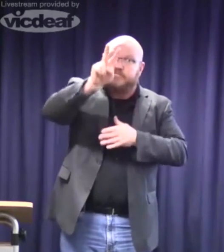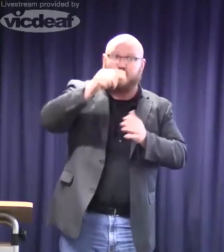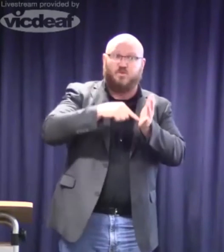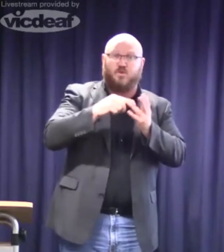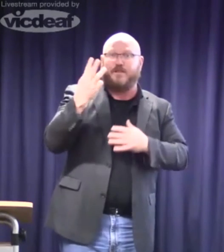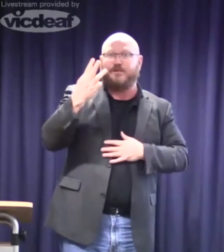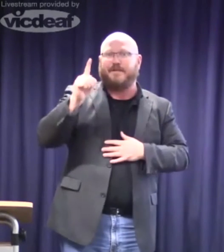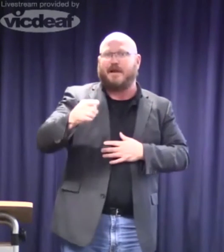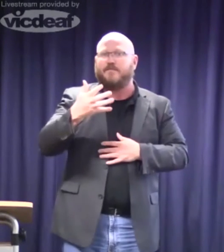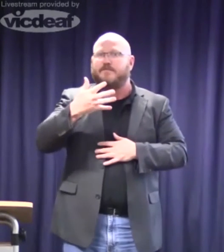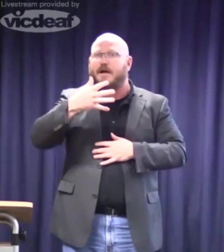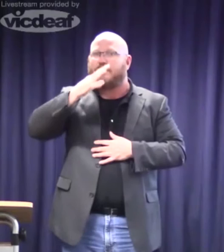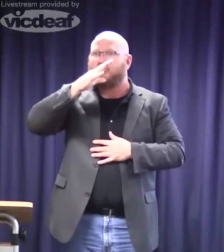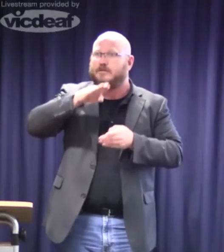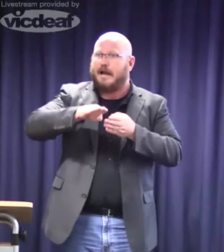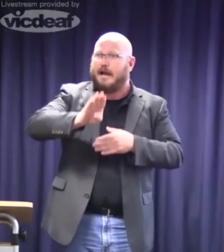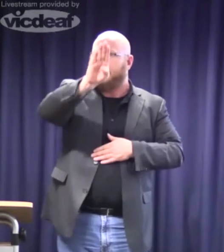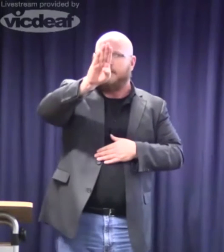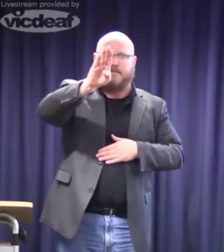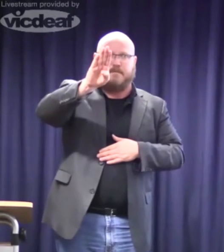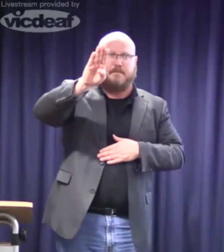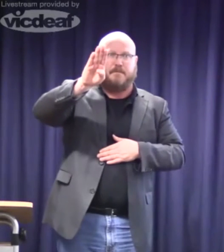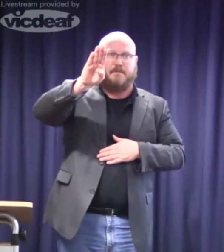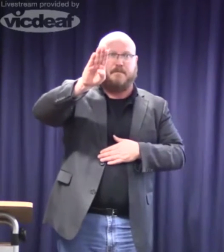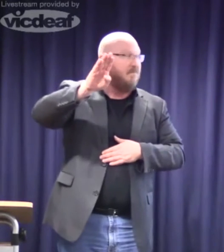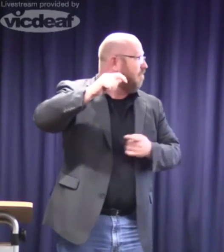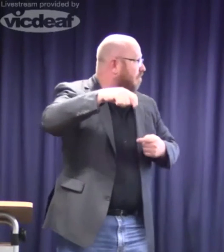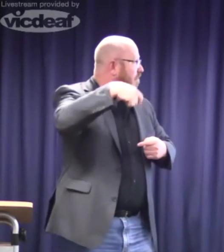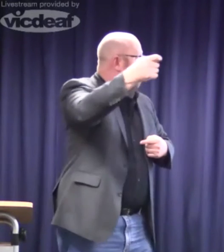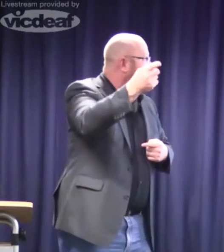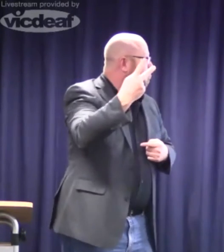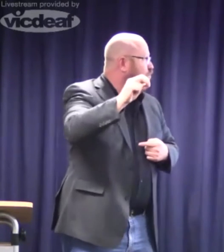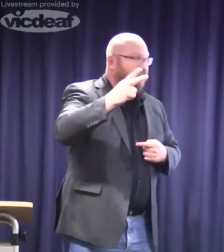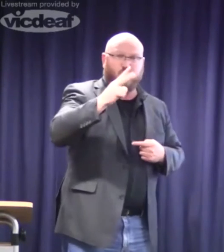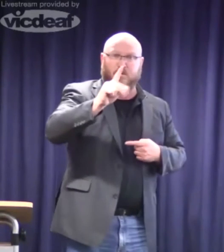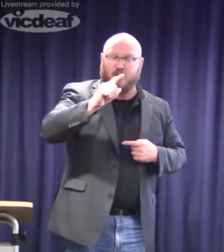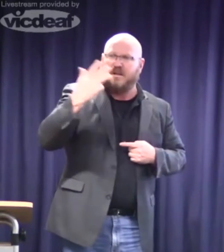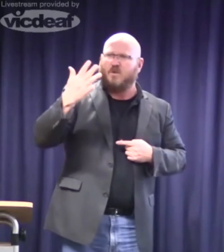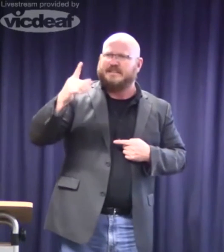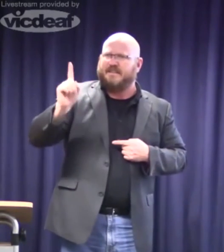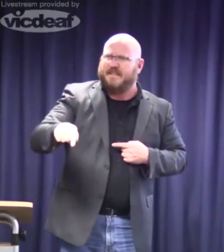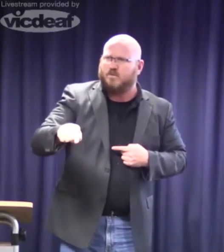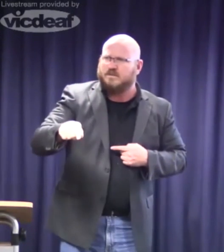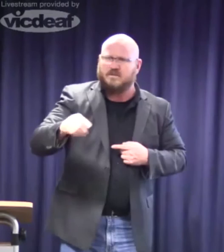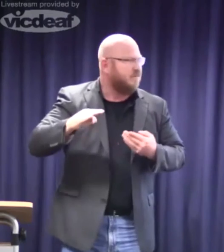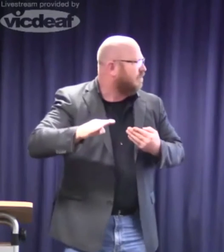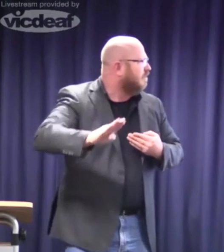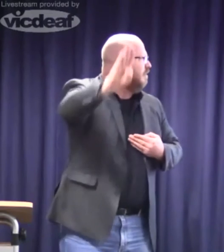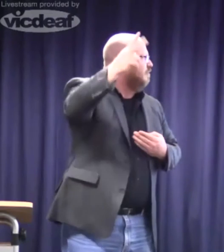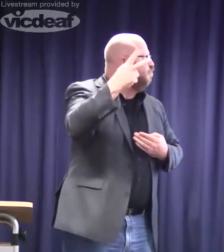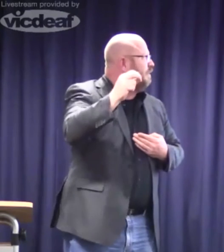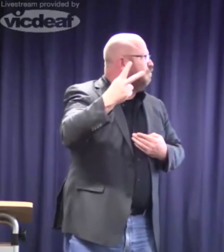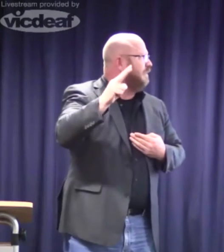9,723. Now, next month we will be having a census again. I'm wondering if we might increase that number to